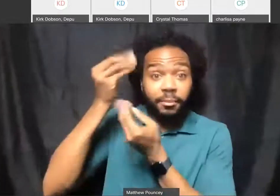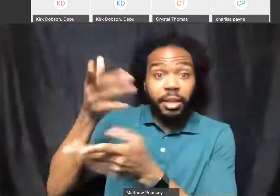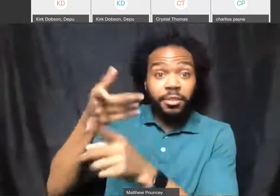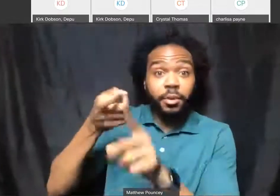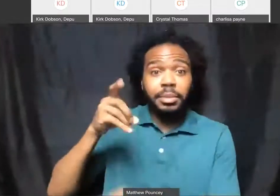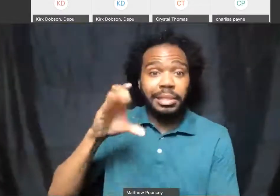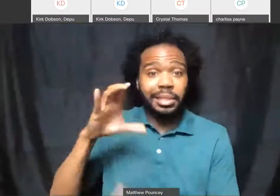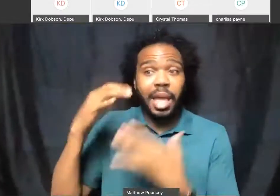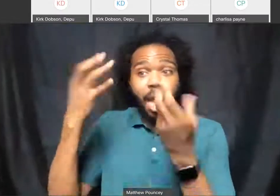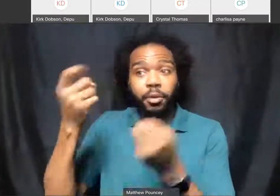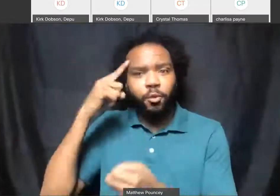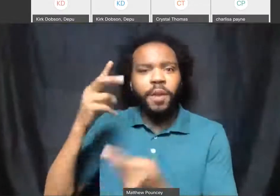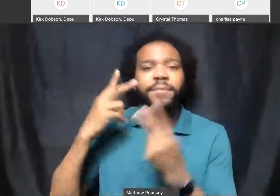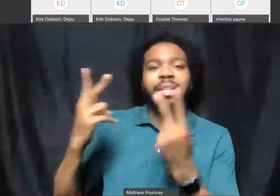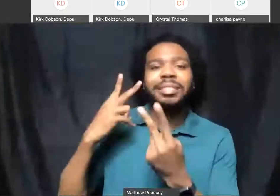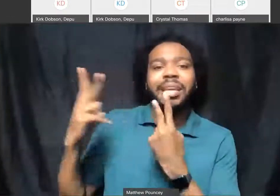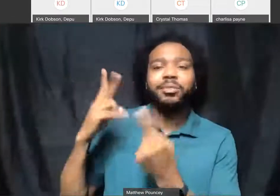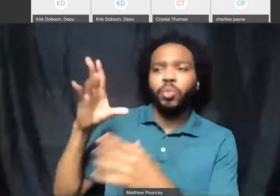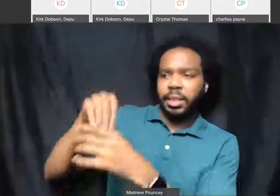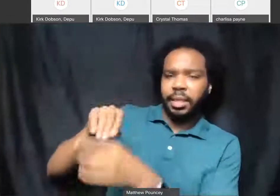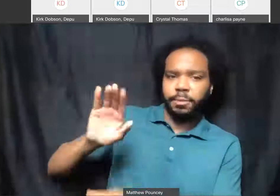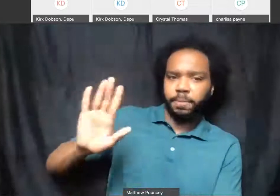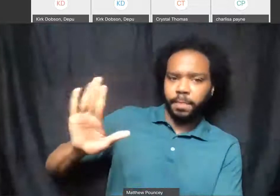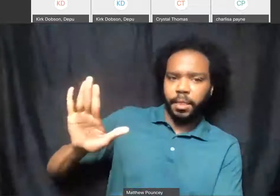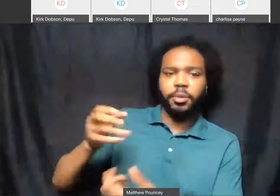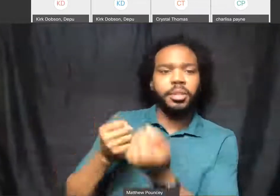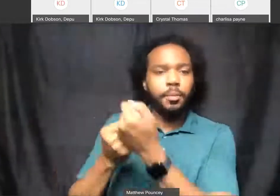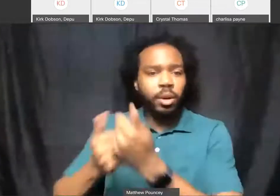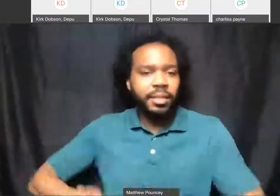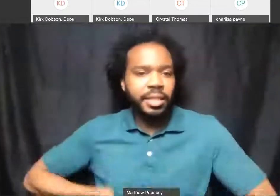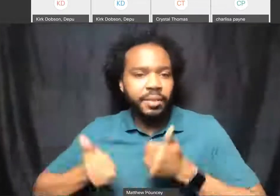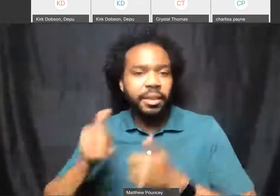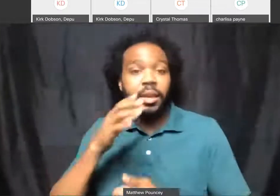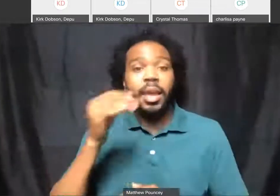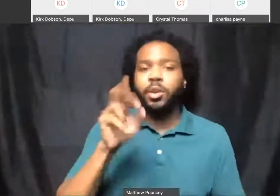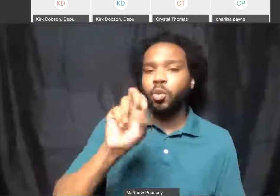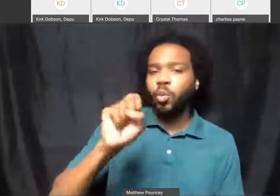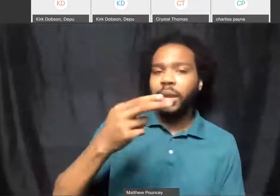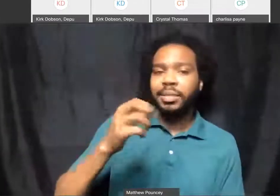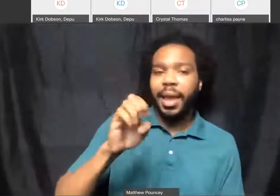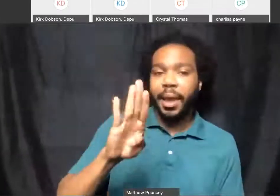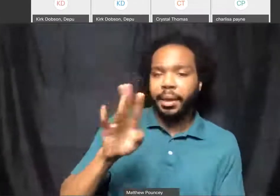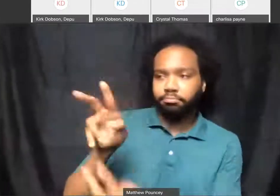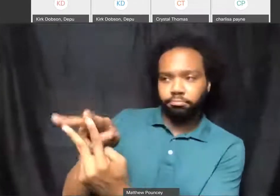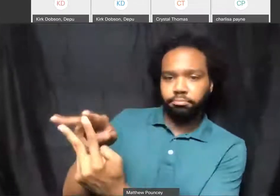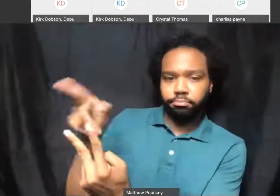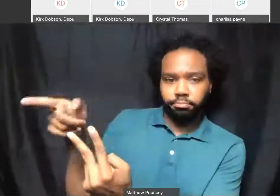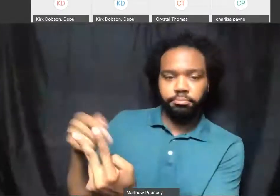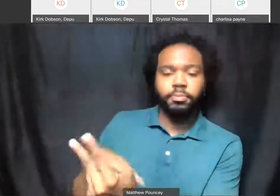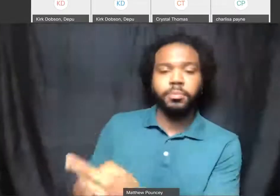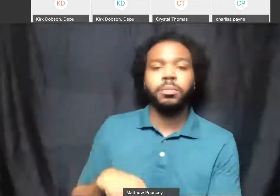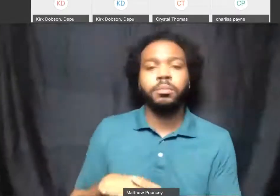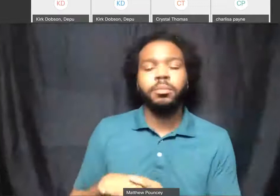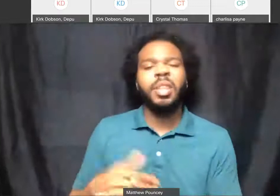visitation in supported living and residential habilitation was, to the extent there's a shared